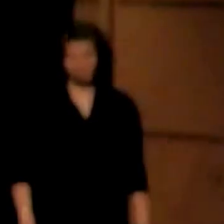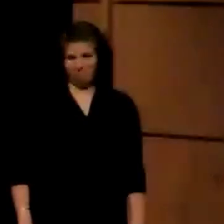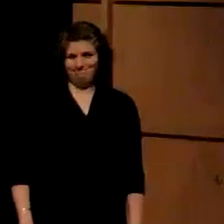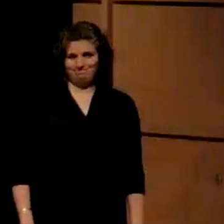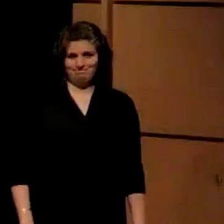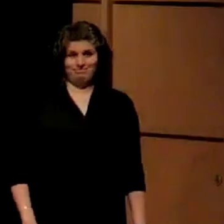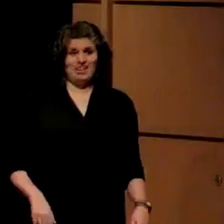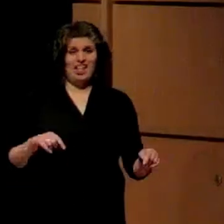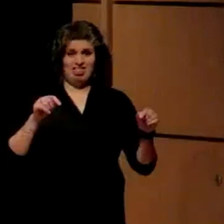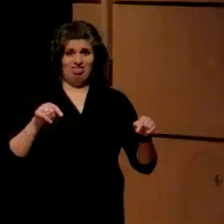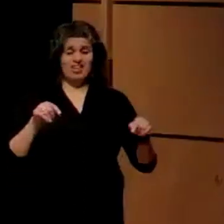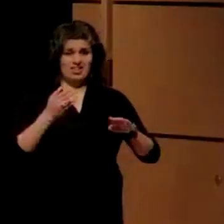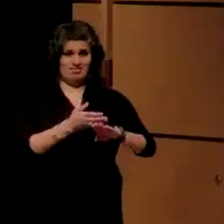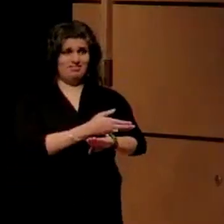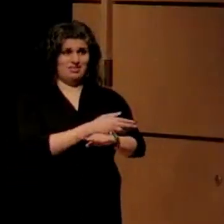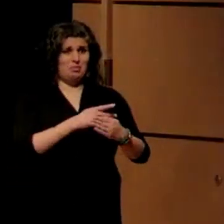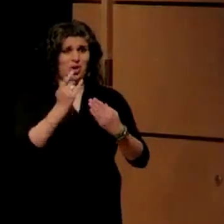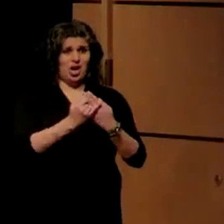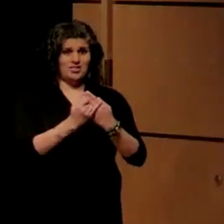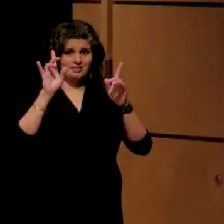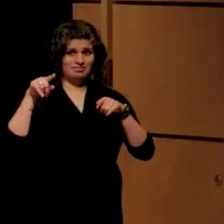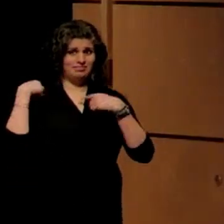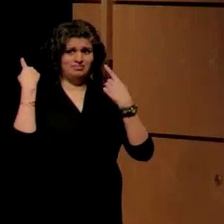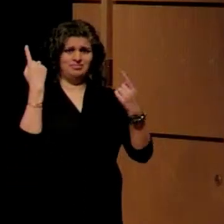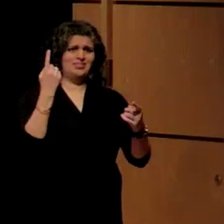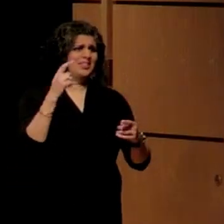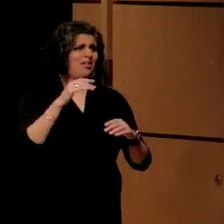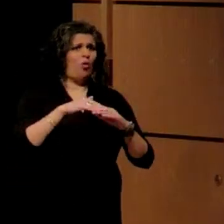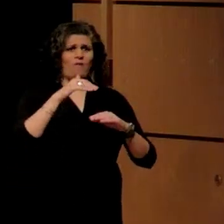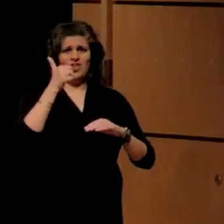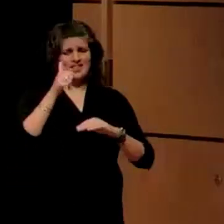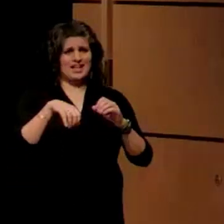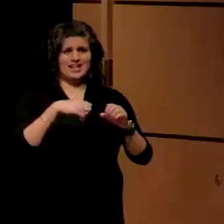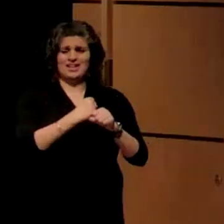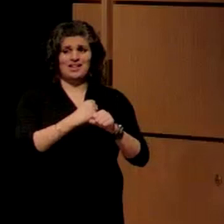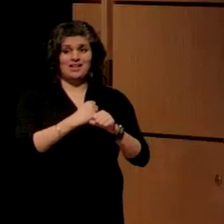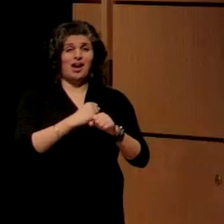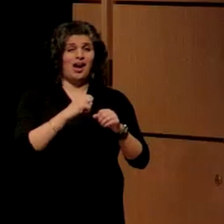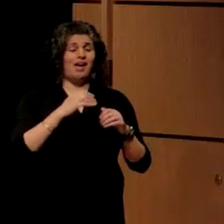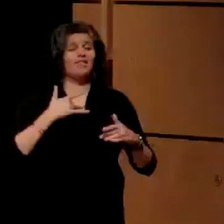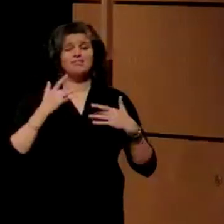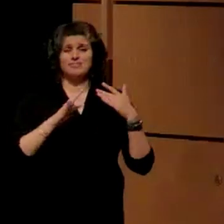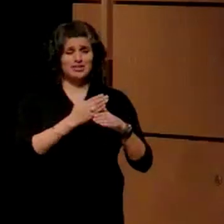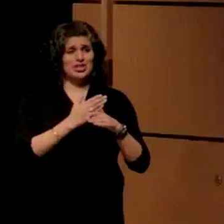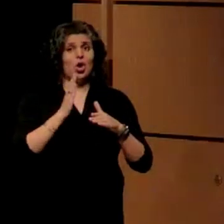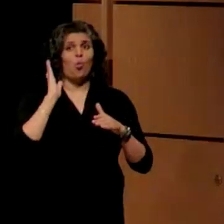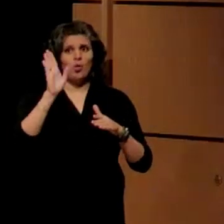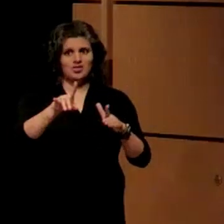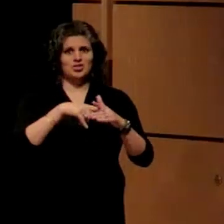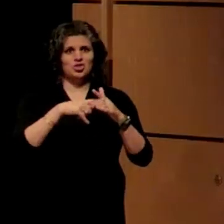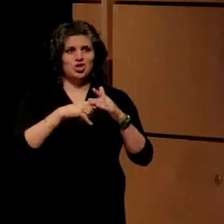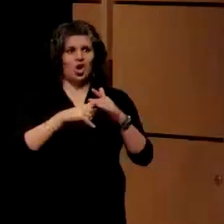This much-needed project has been worked on for over a decade, and I'm pleased to share that we will begin construction of the pavilion